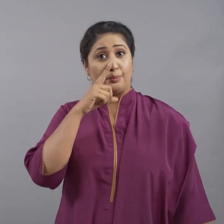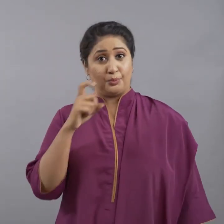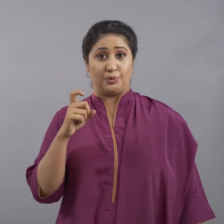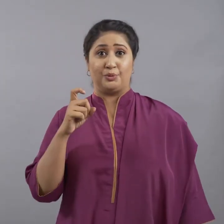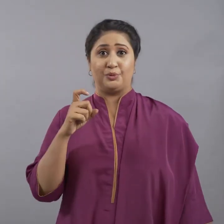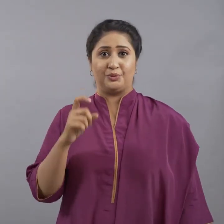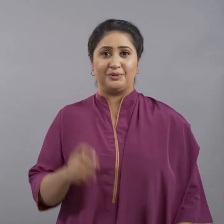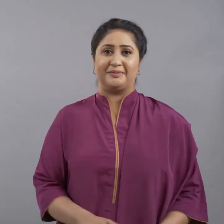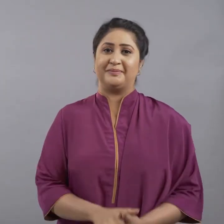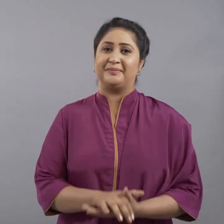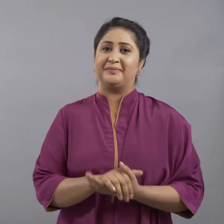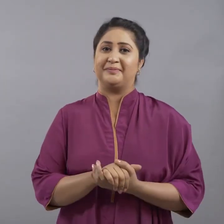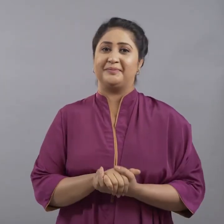Blue.